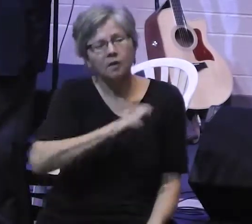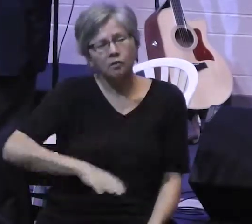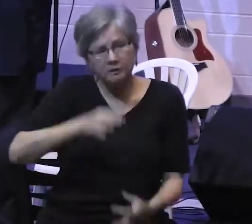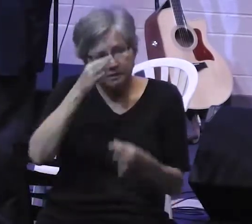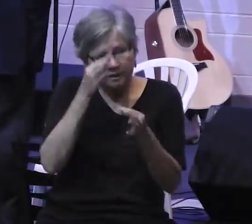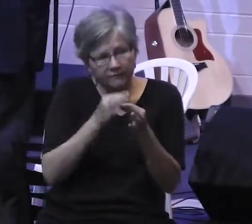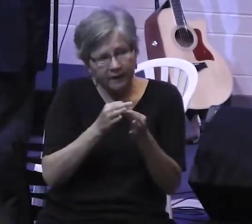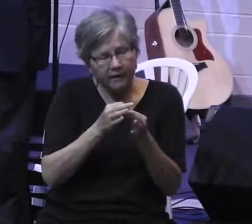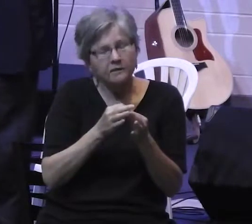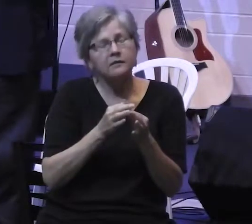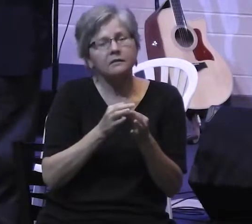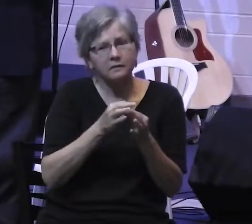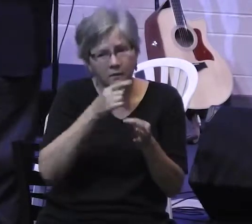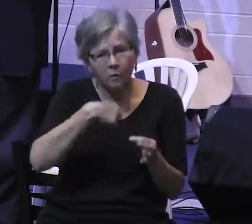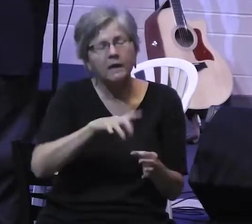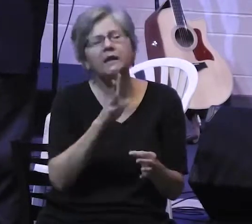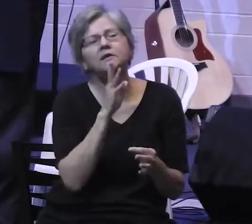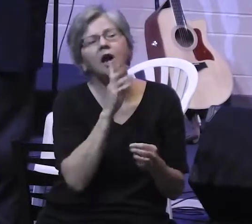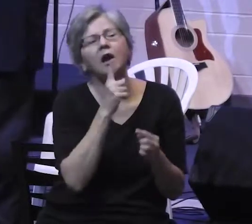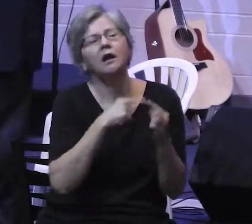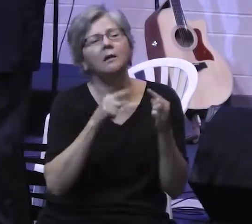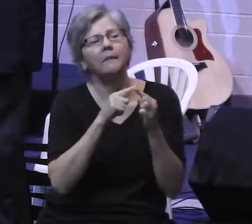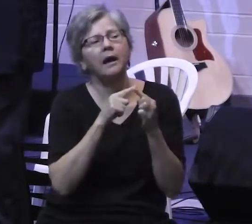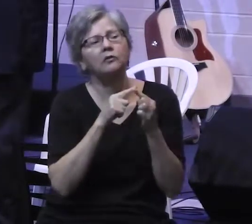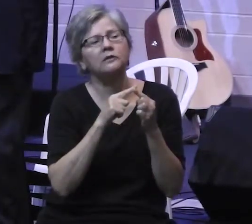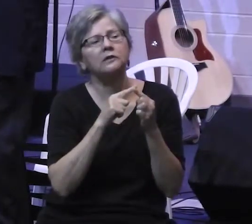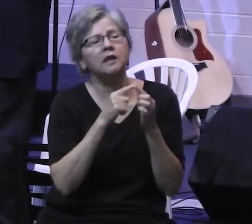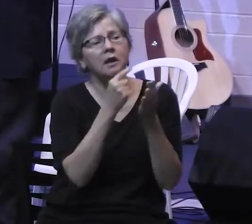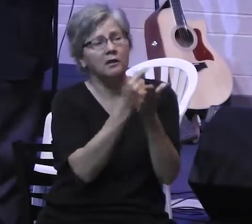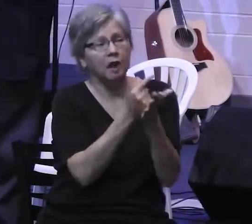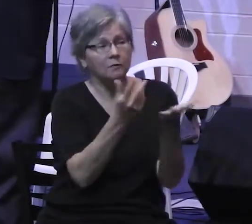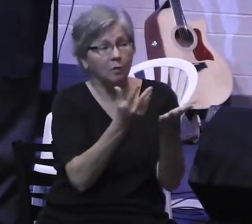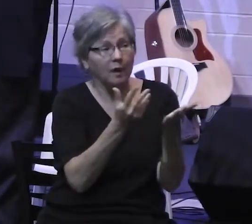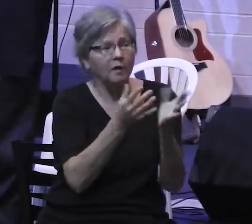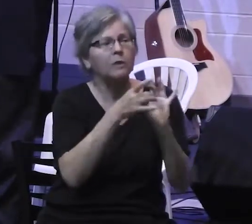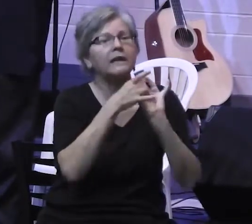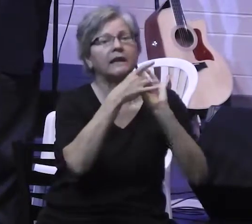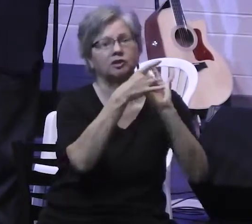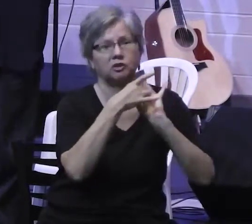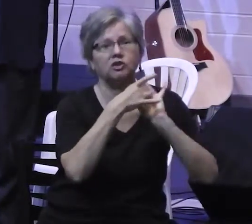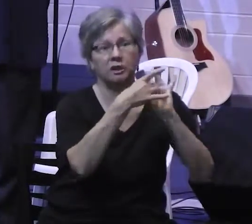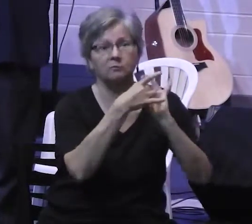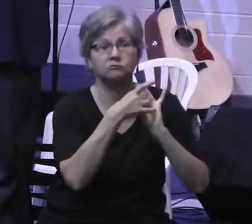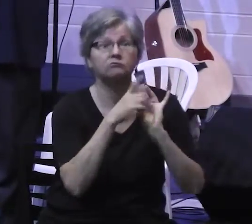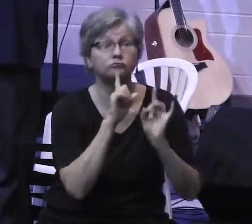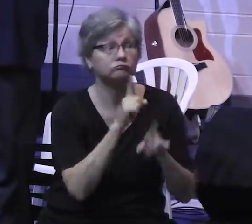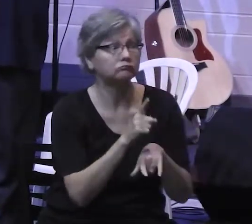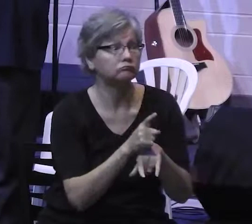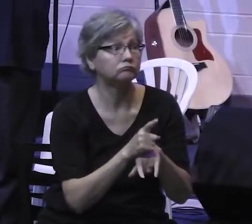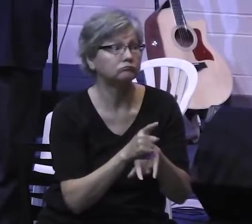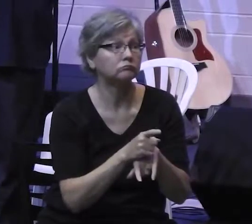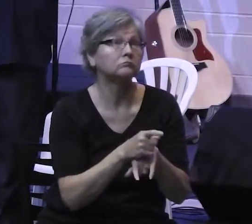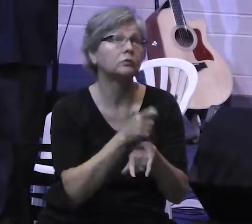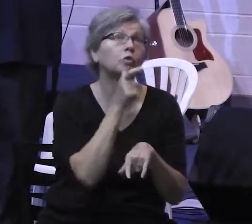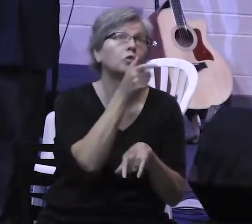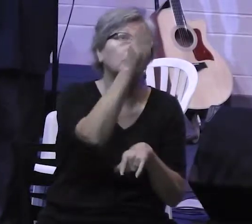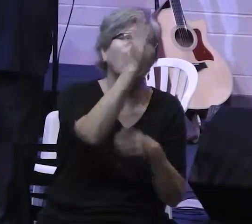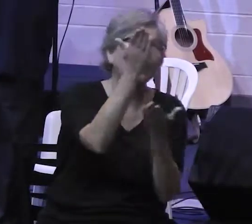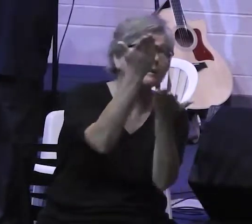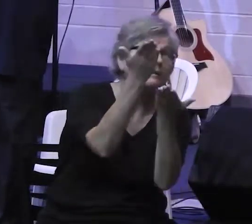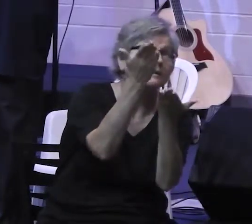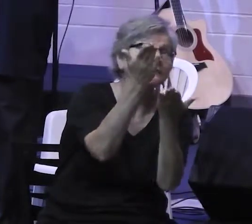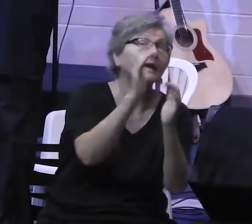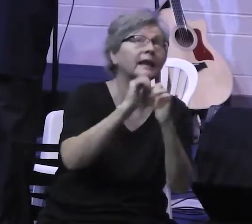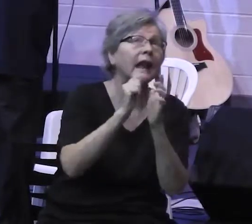Christianity, we always talk about it being a relationship, and so it is. So who God is and where we start